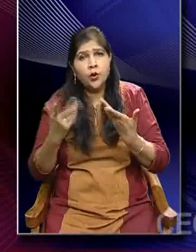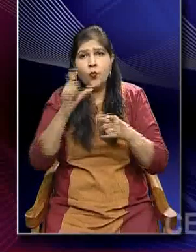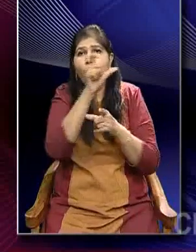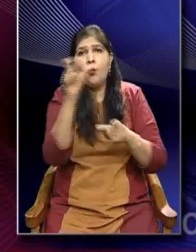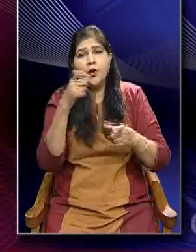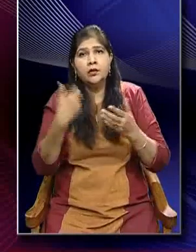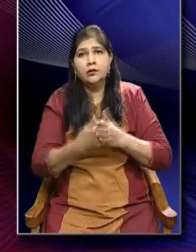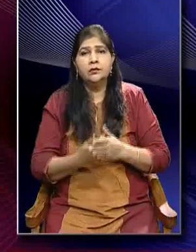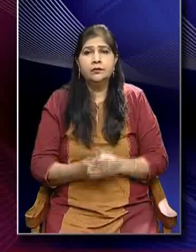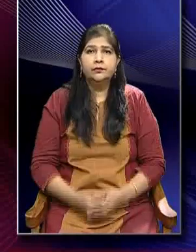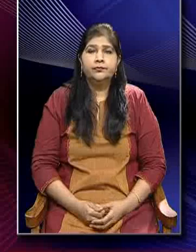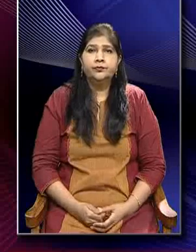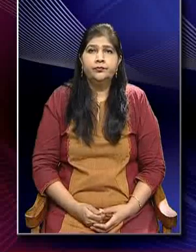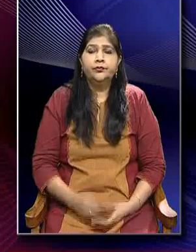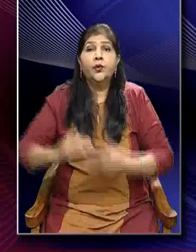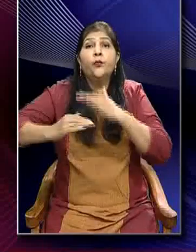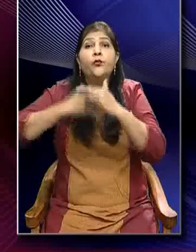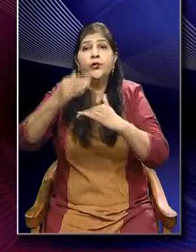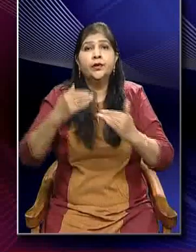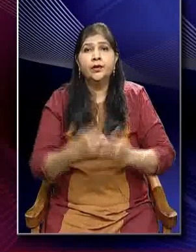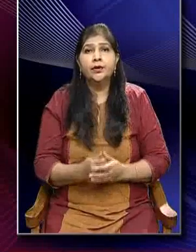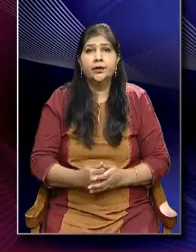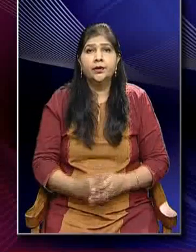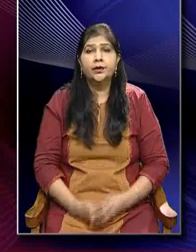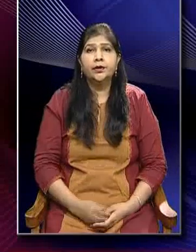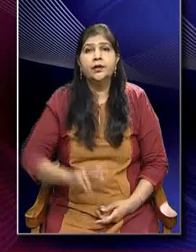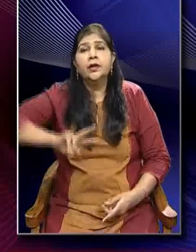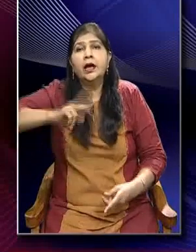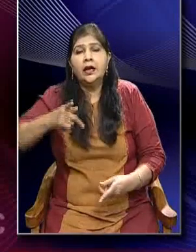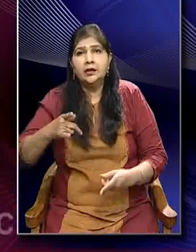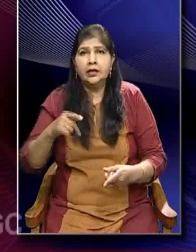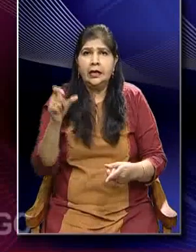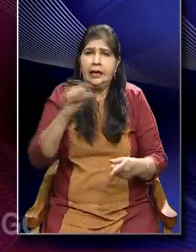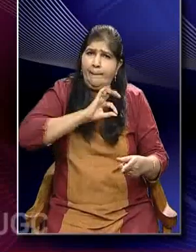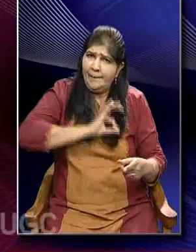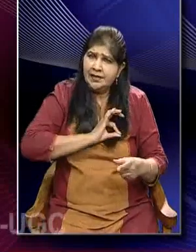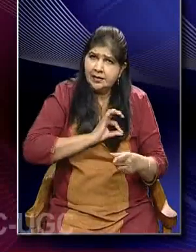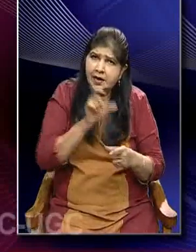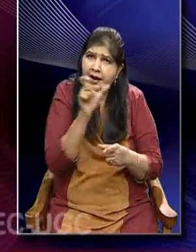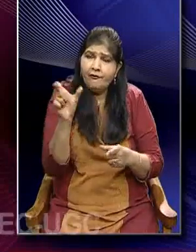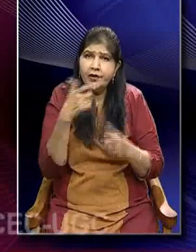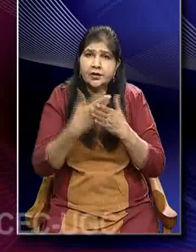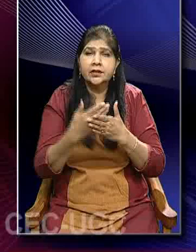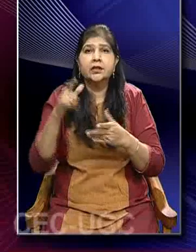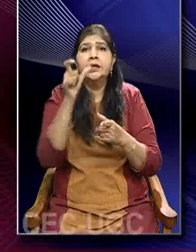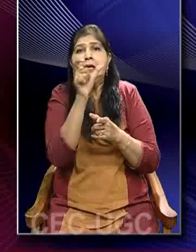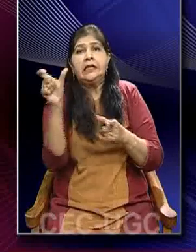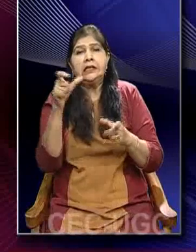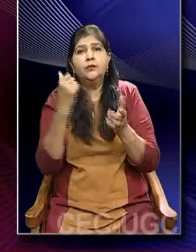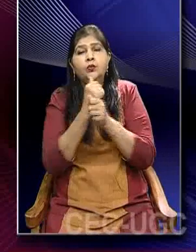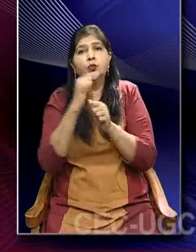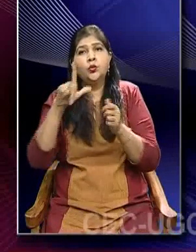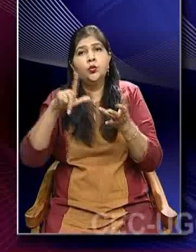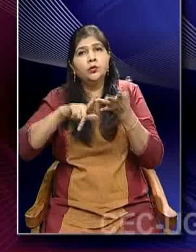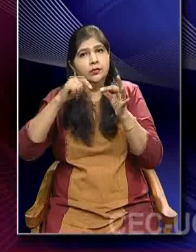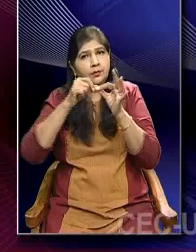of the world. Further, another interesting definition of the term